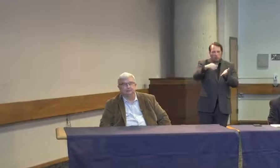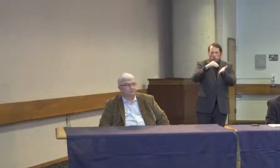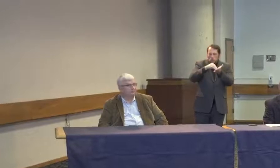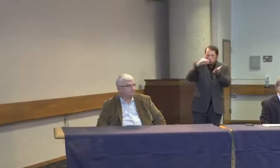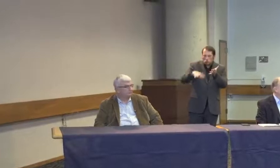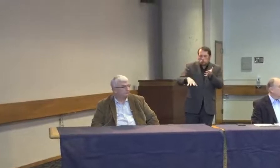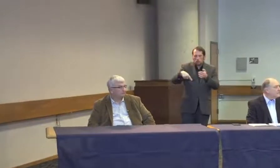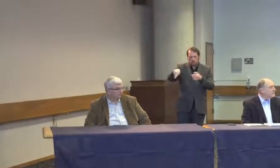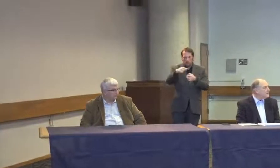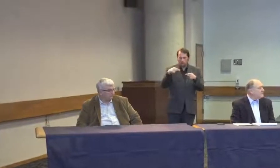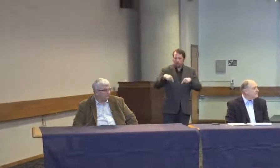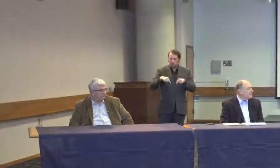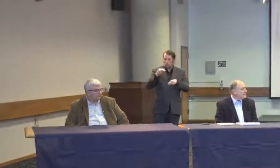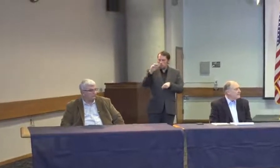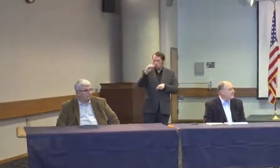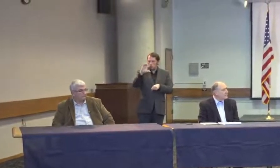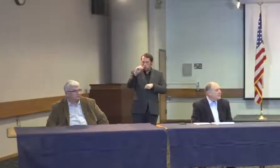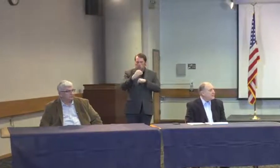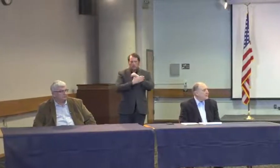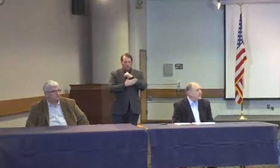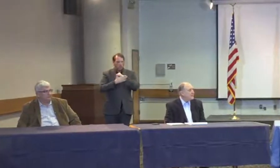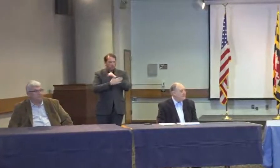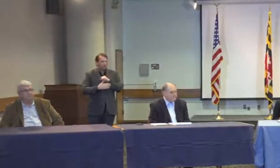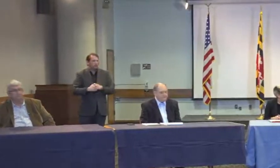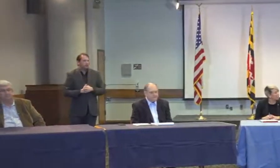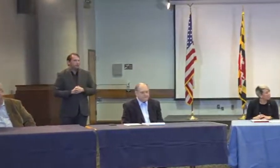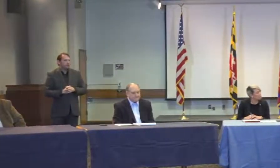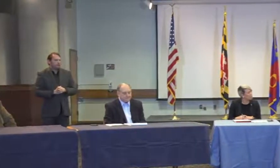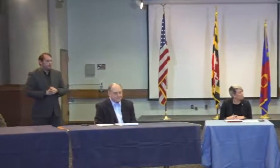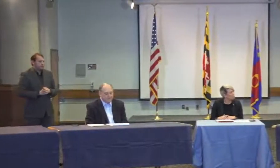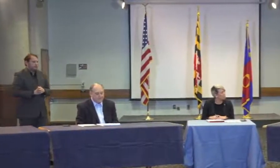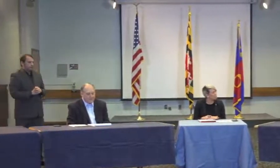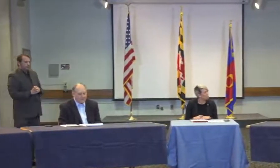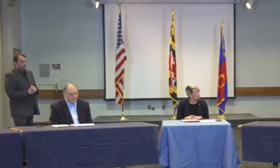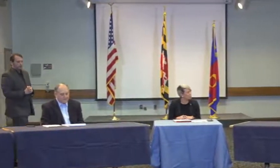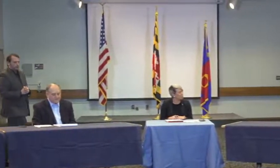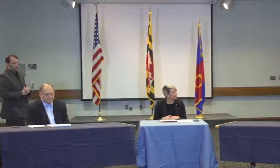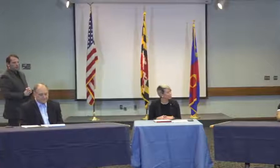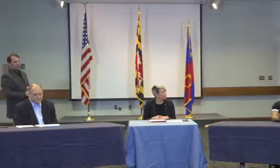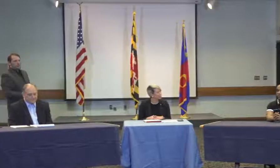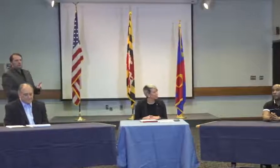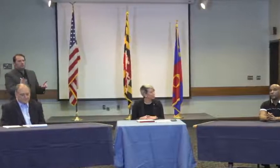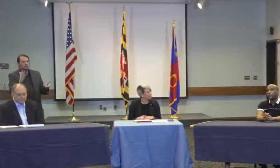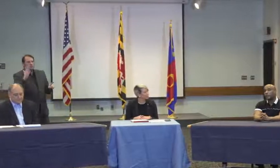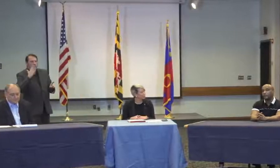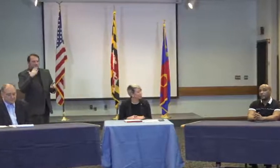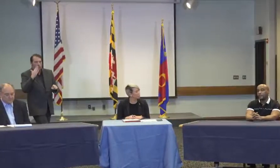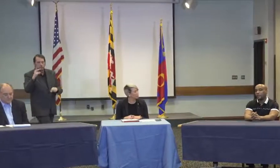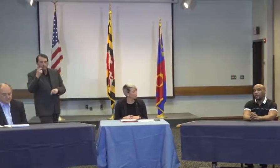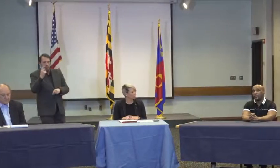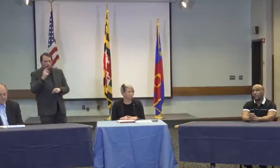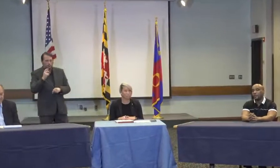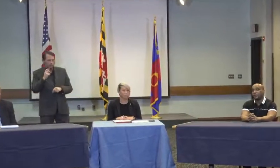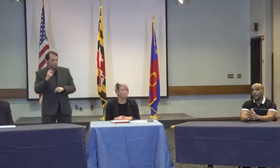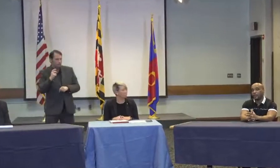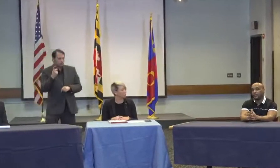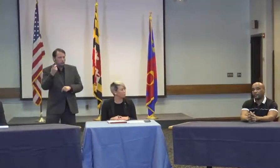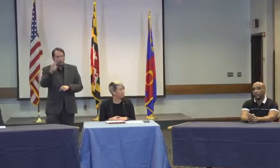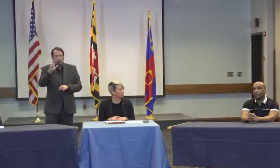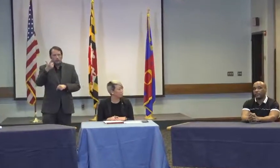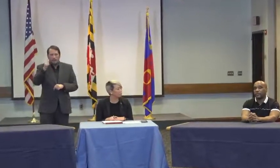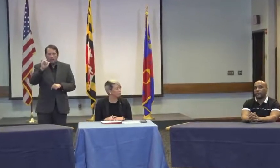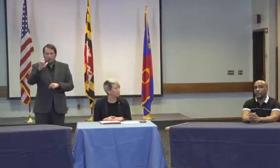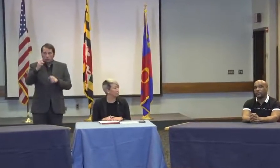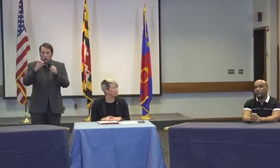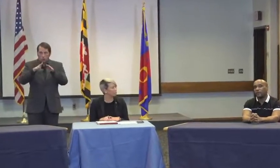you so much, Dr. Smith. Dr. Gales, would you like to provide us with some opening remarks? Sure. Good evening to those at home, and